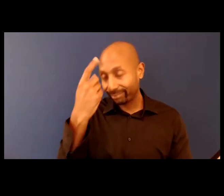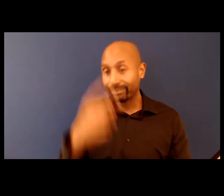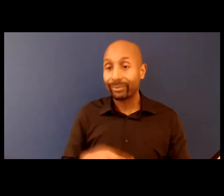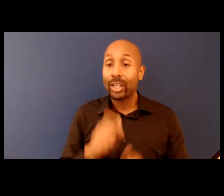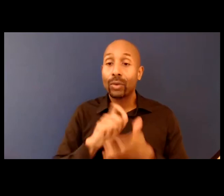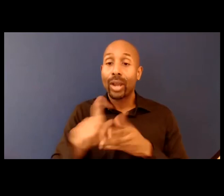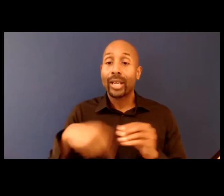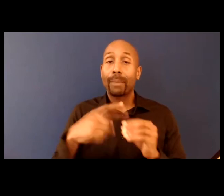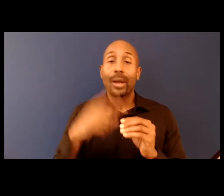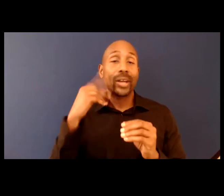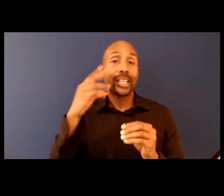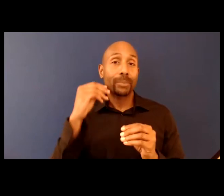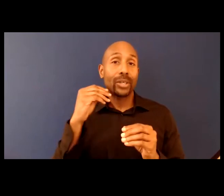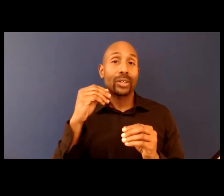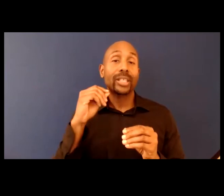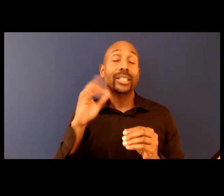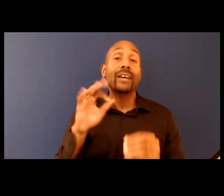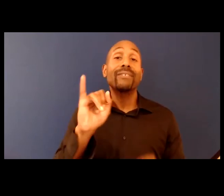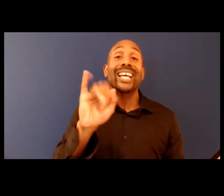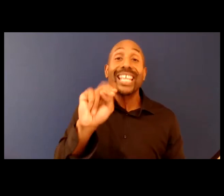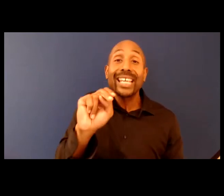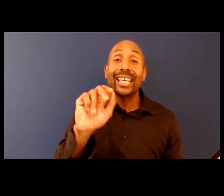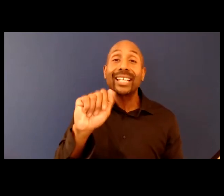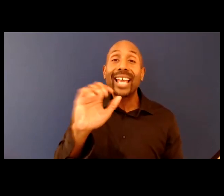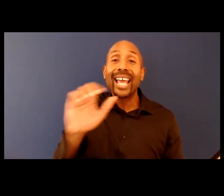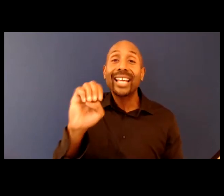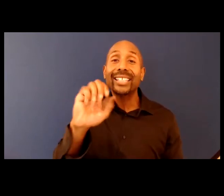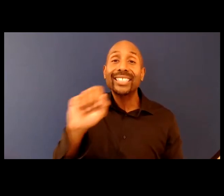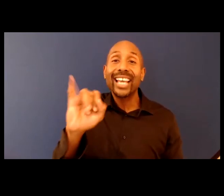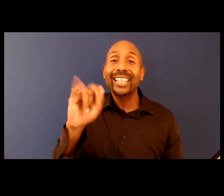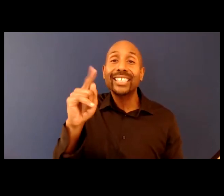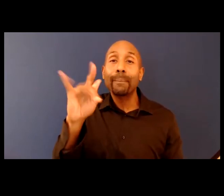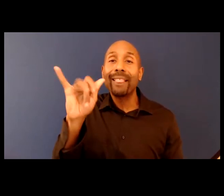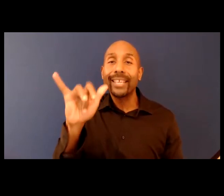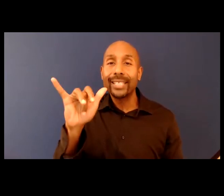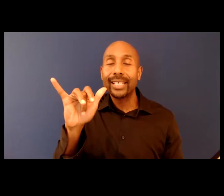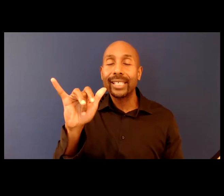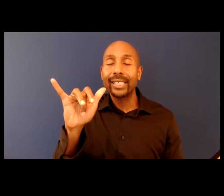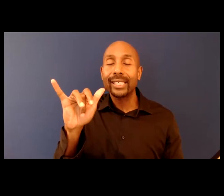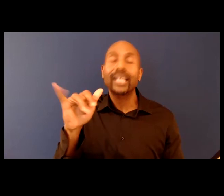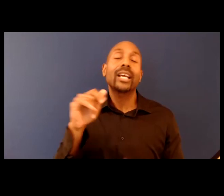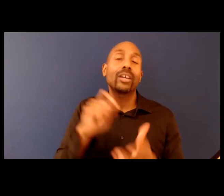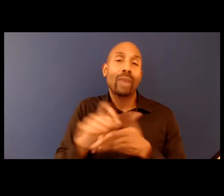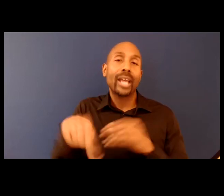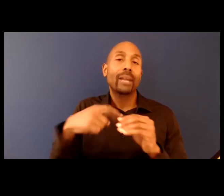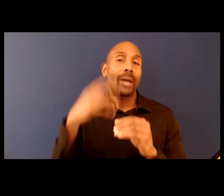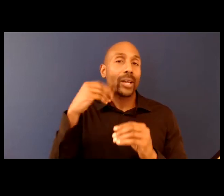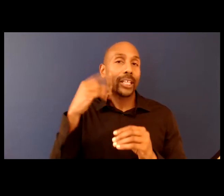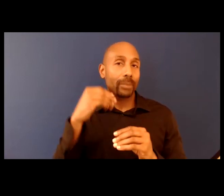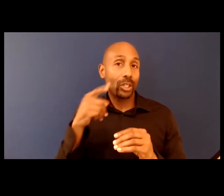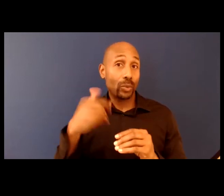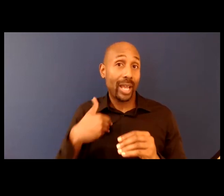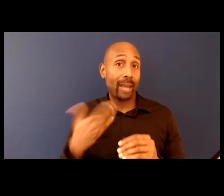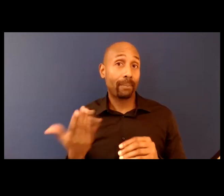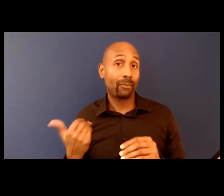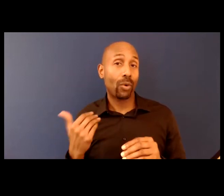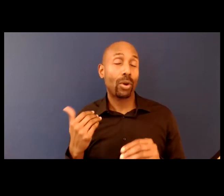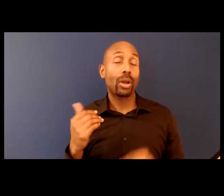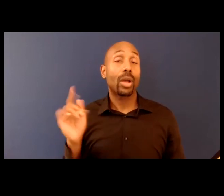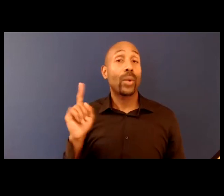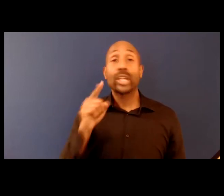inaccessibility. Write about an experience where you did not